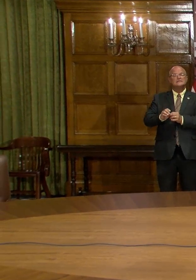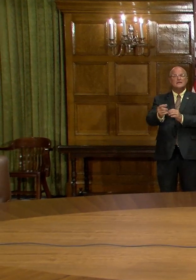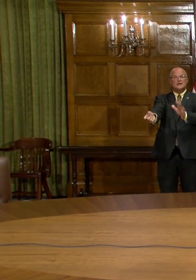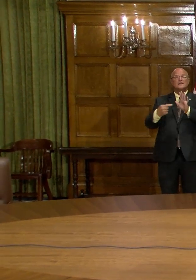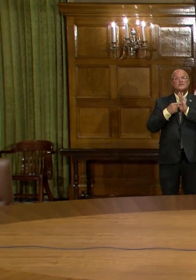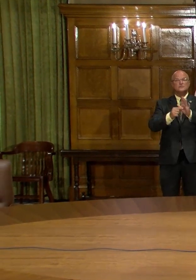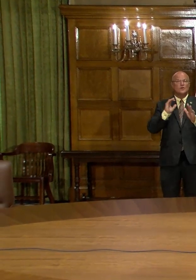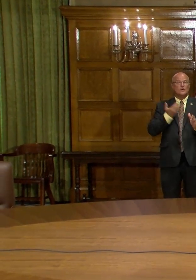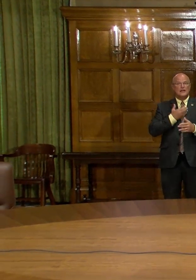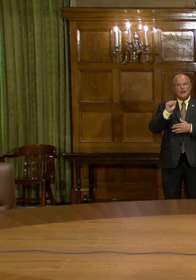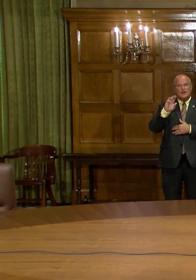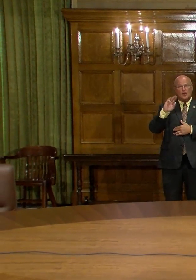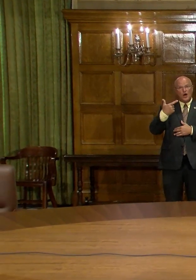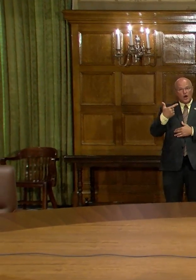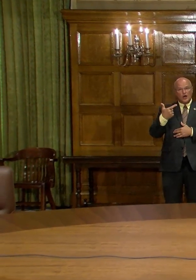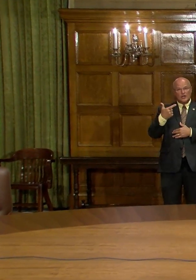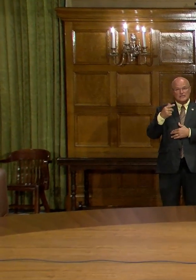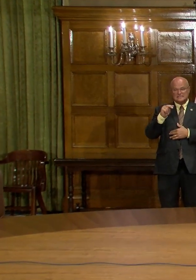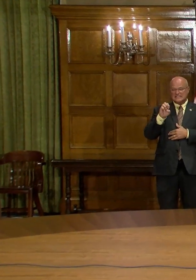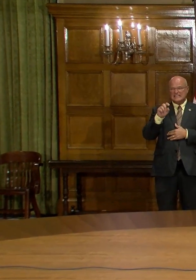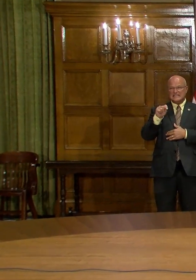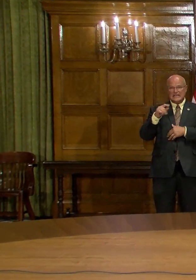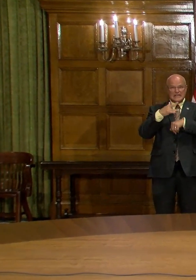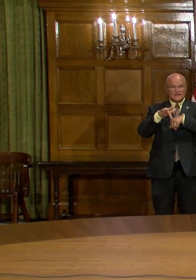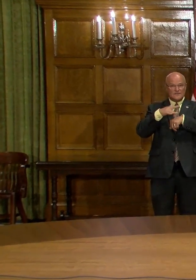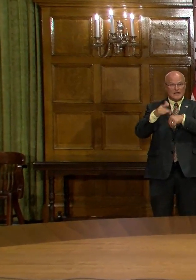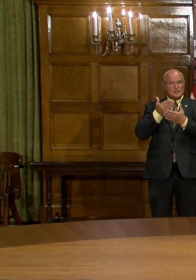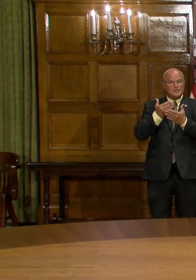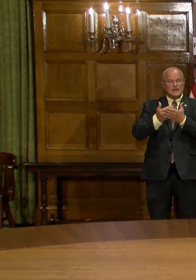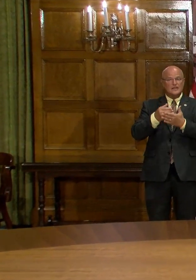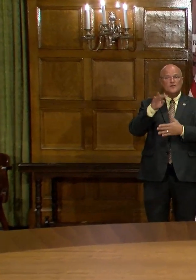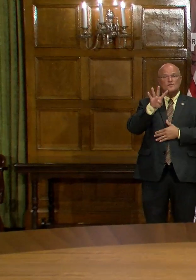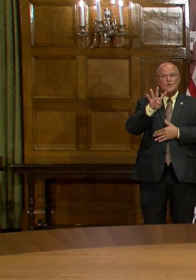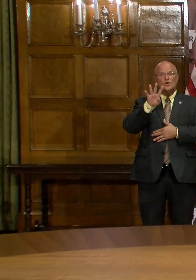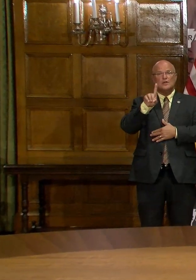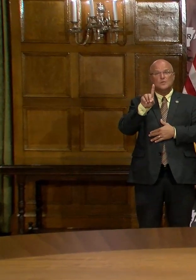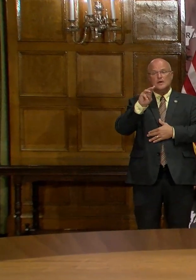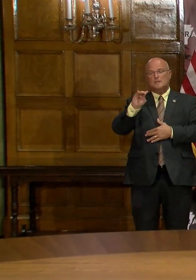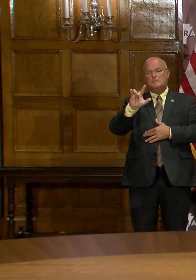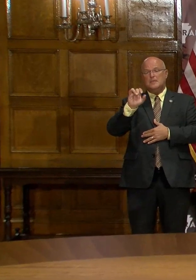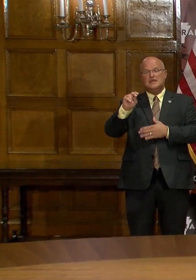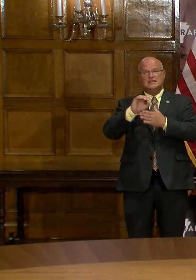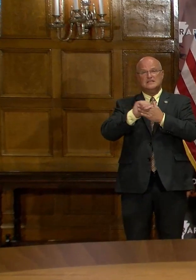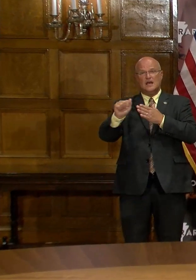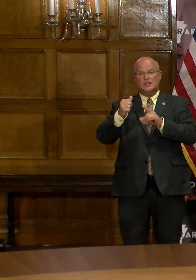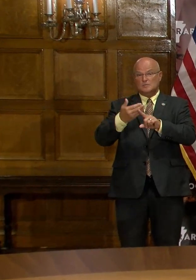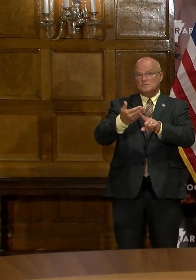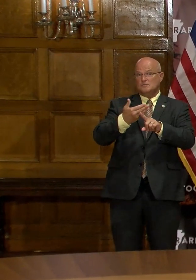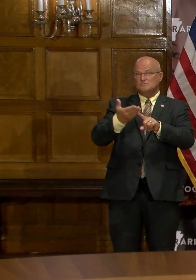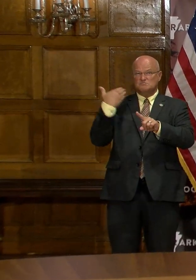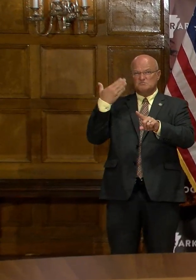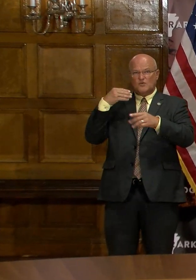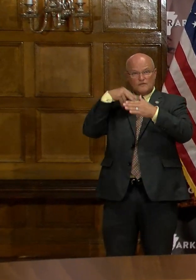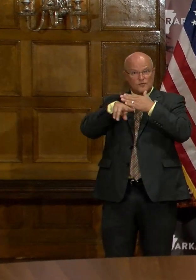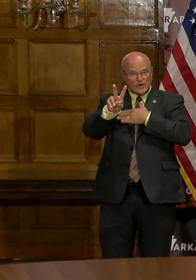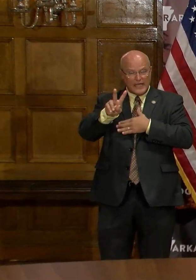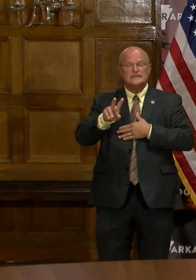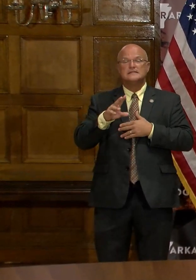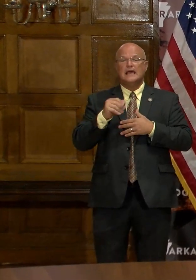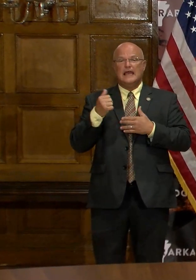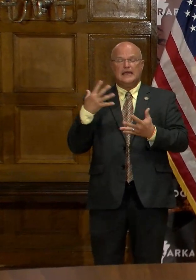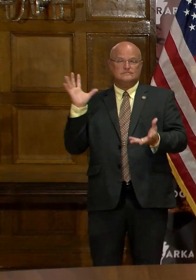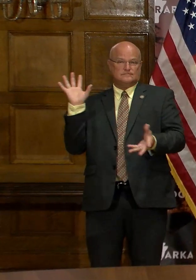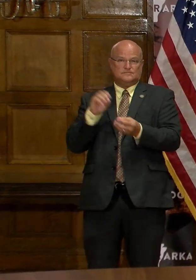that our August net available revenue was $41 million above forecast, and the year-to-date